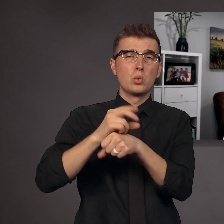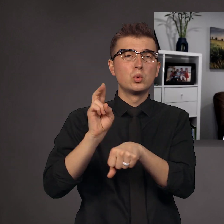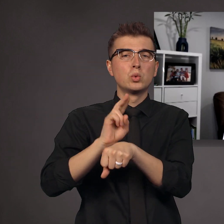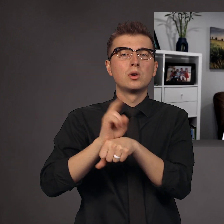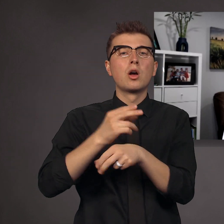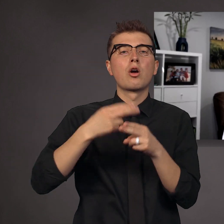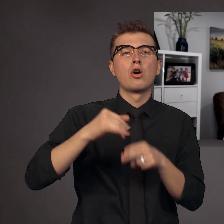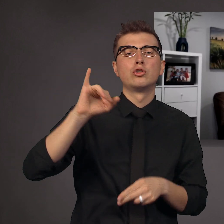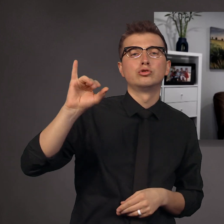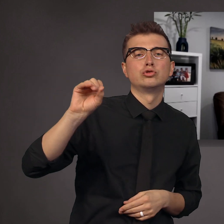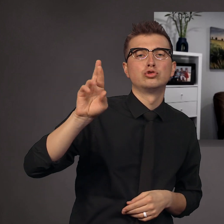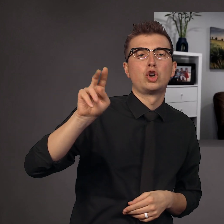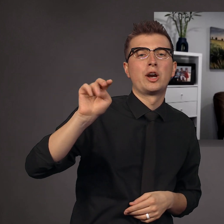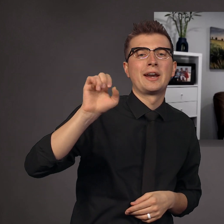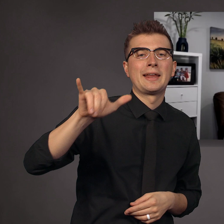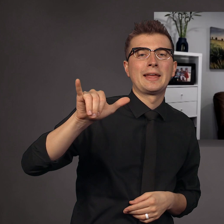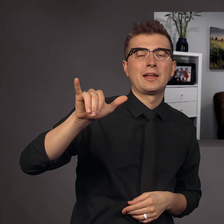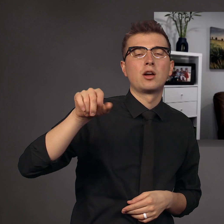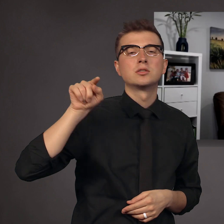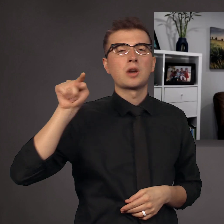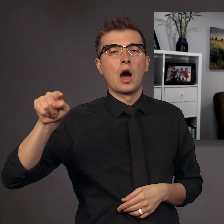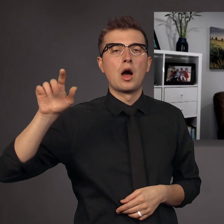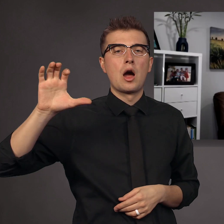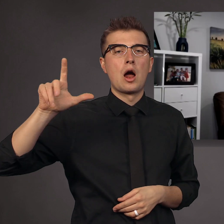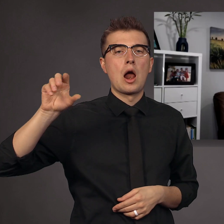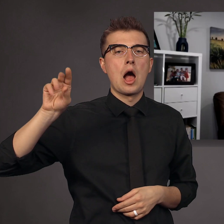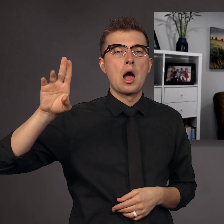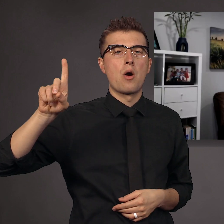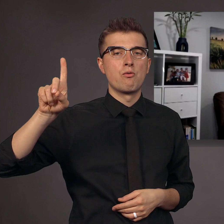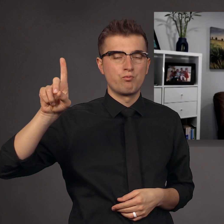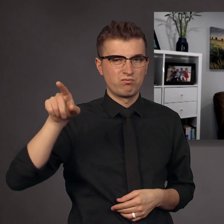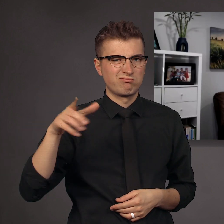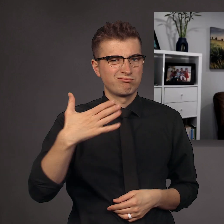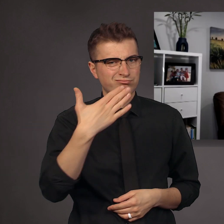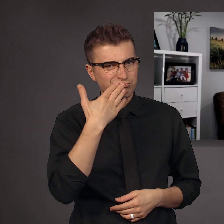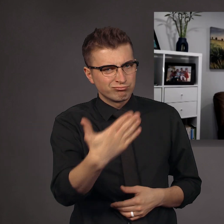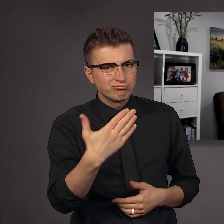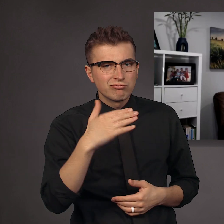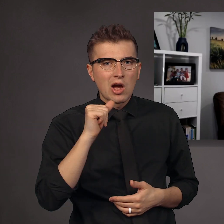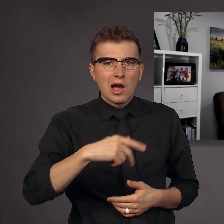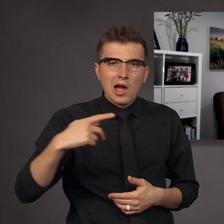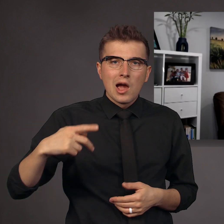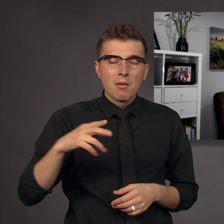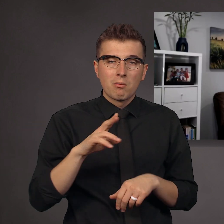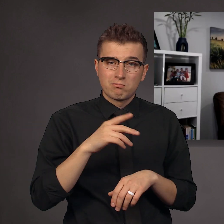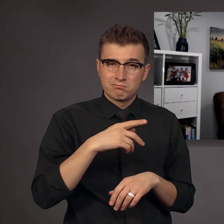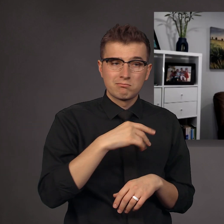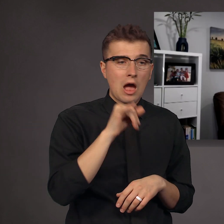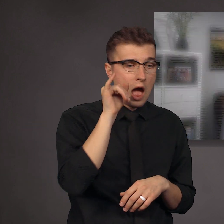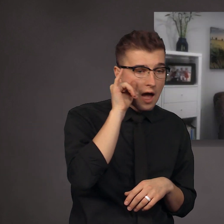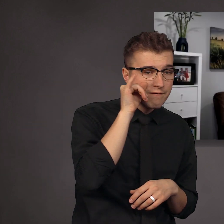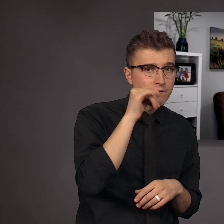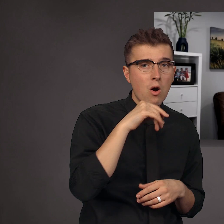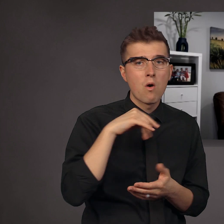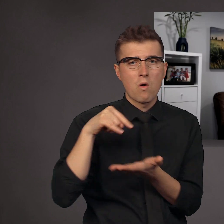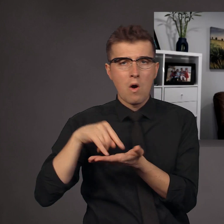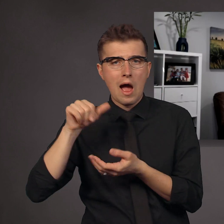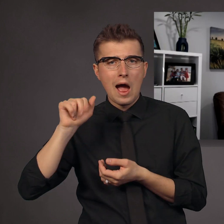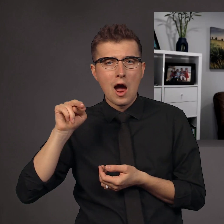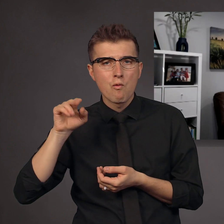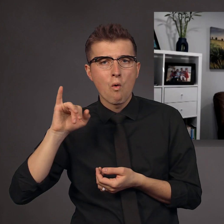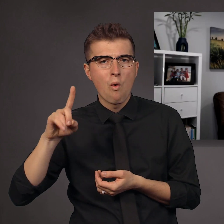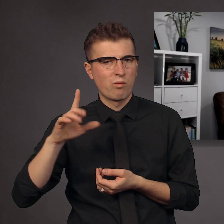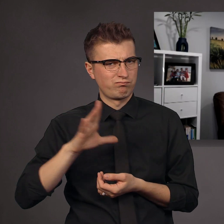called Journey, journey.cloud. Fantastic program, works both on Apple and Android.